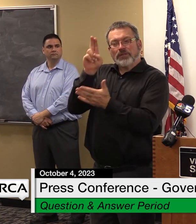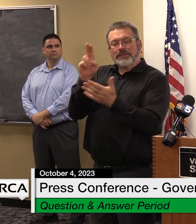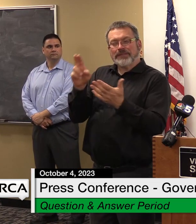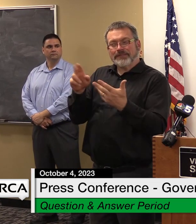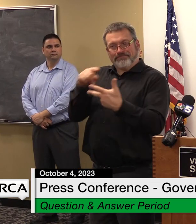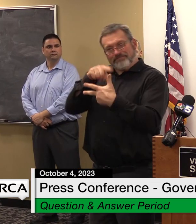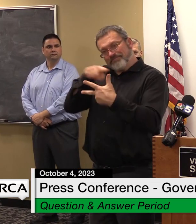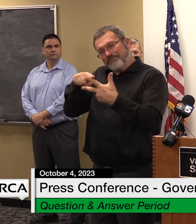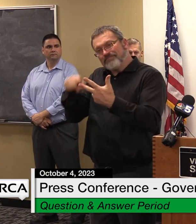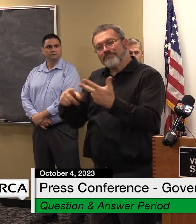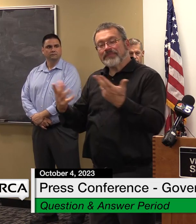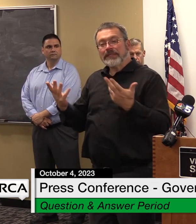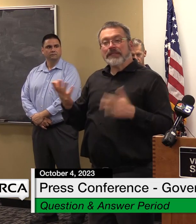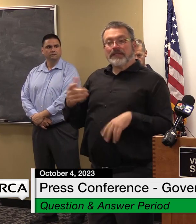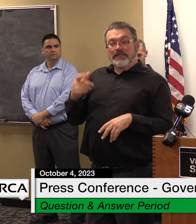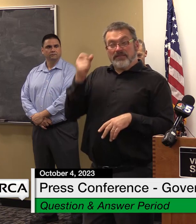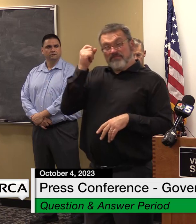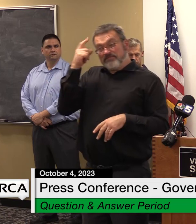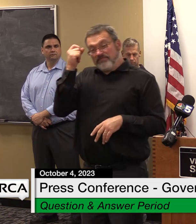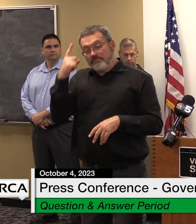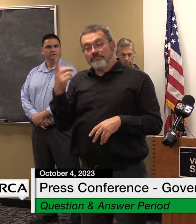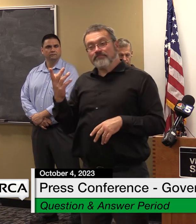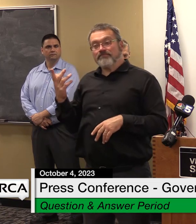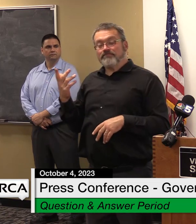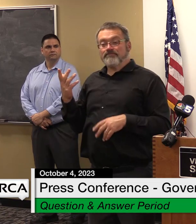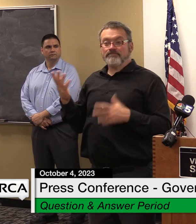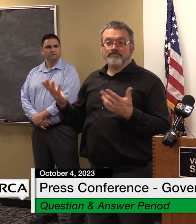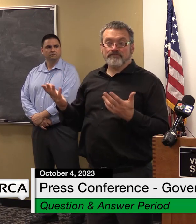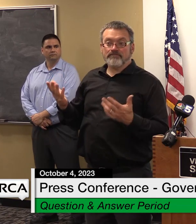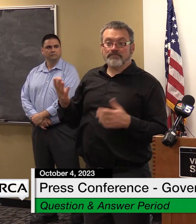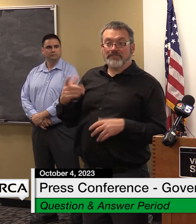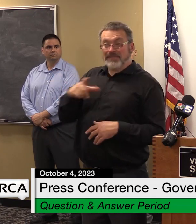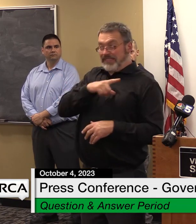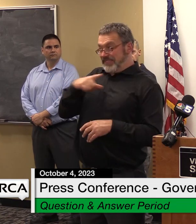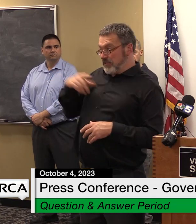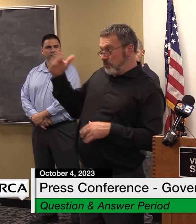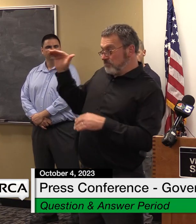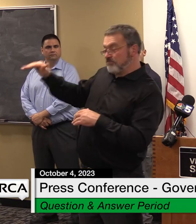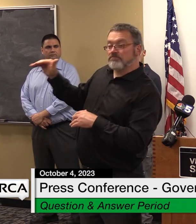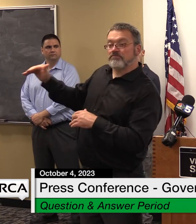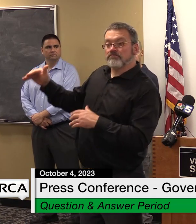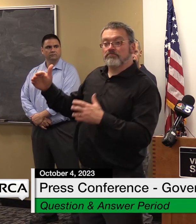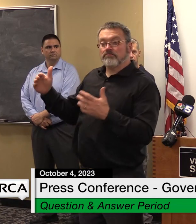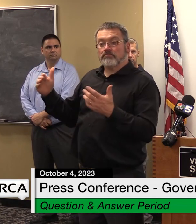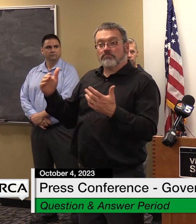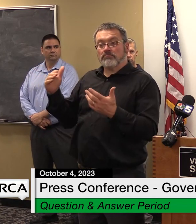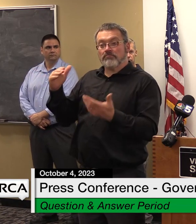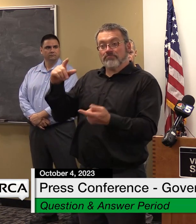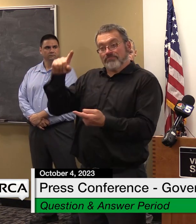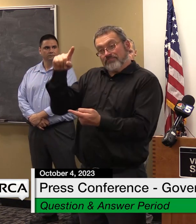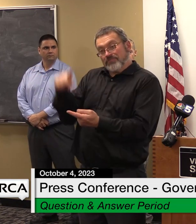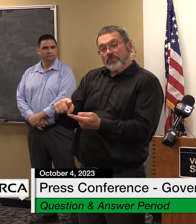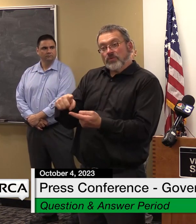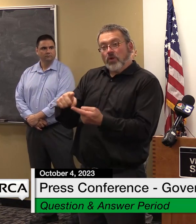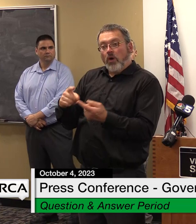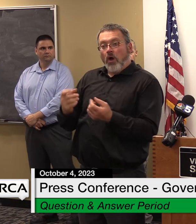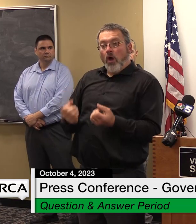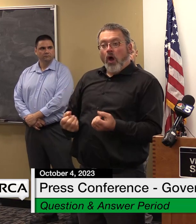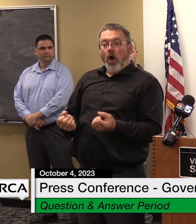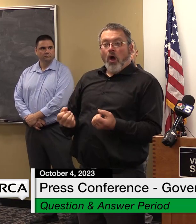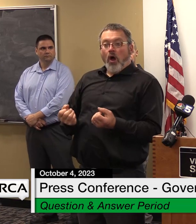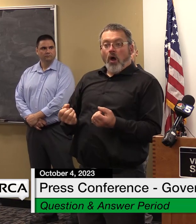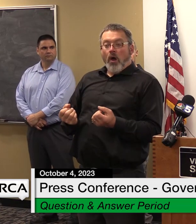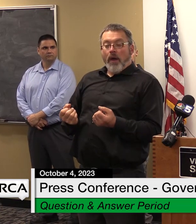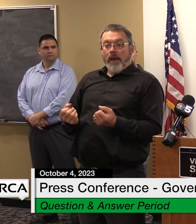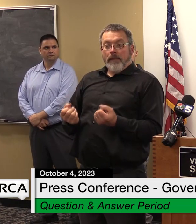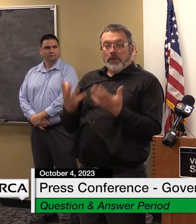but there was also the request by the legislature to reduce the amount of money that was